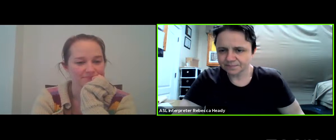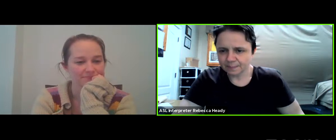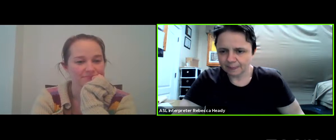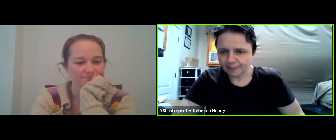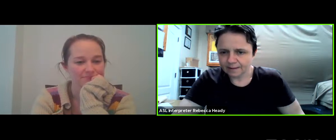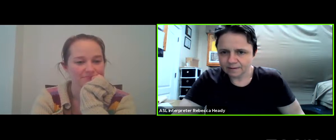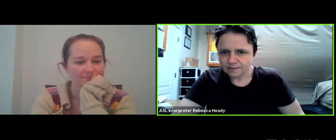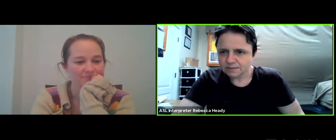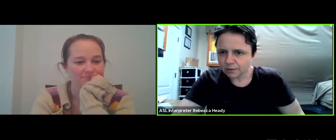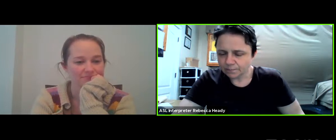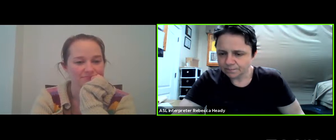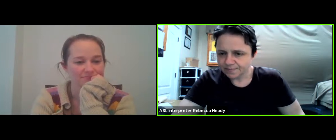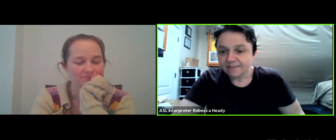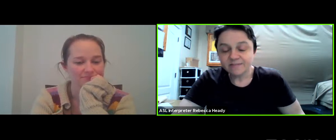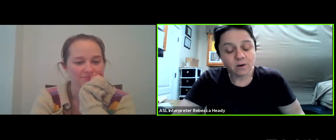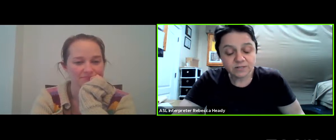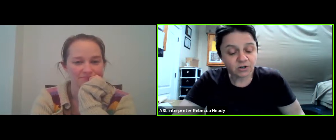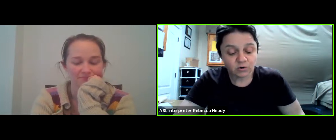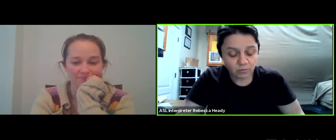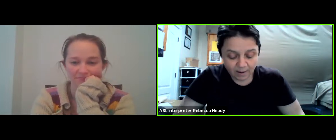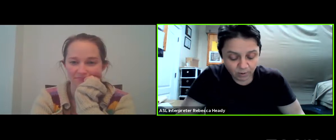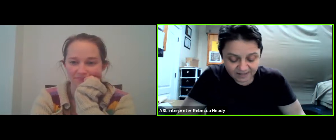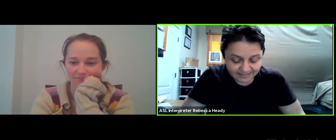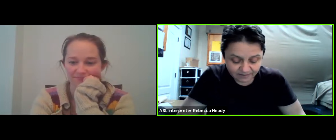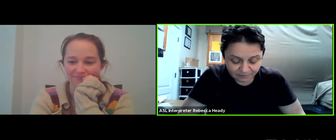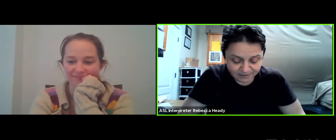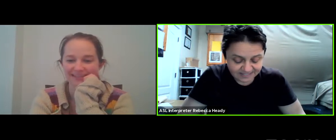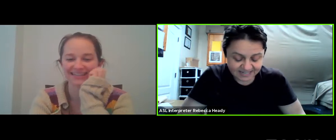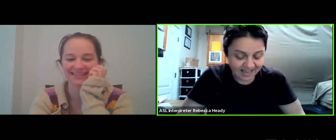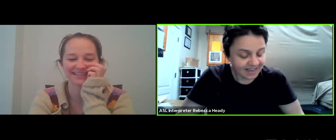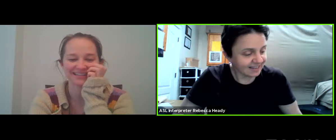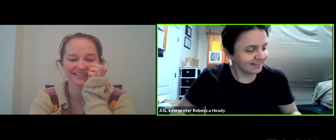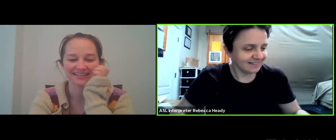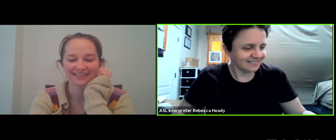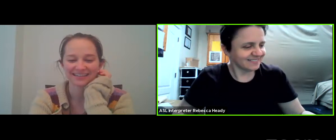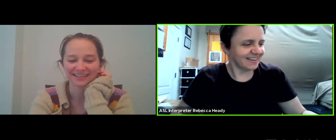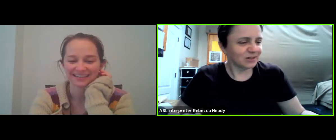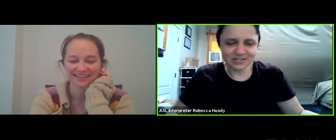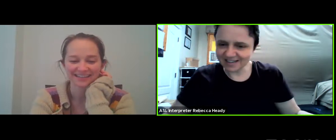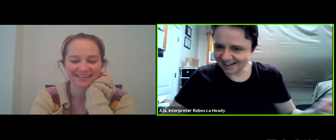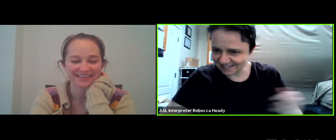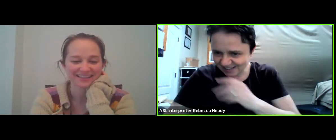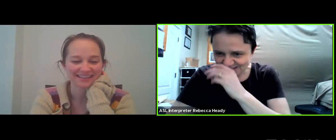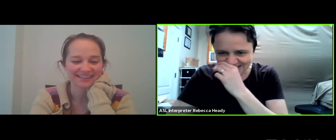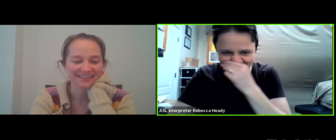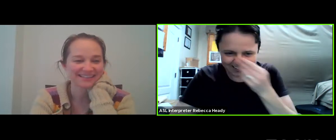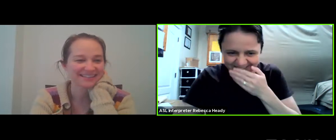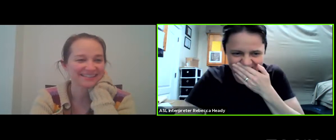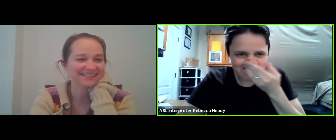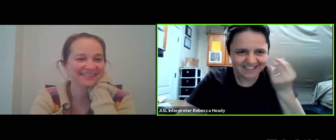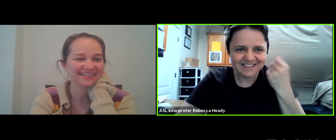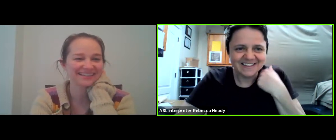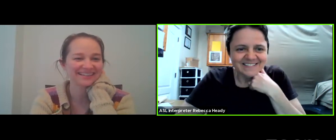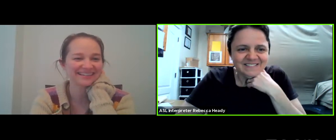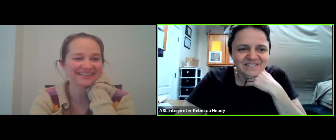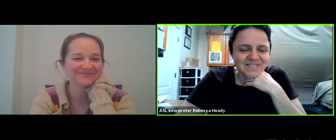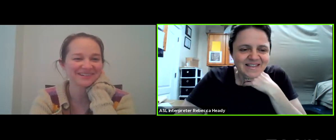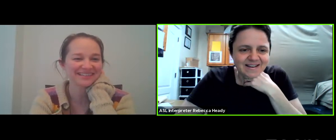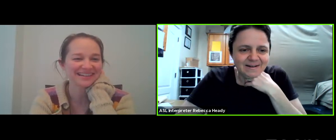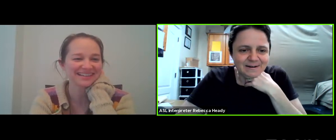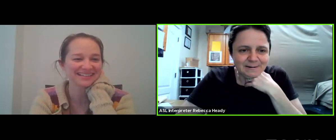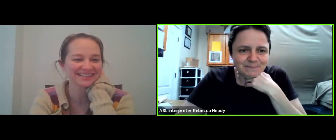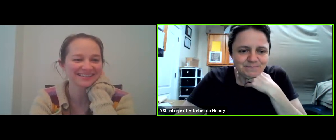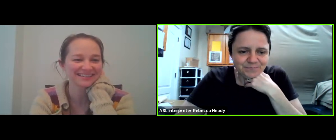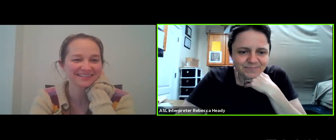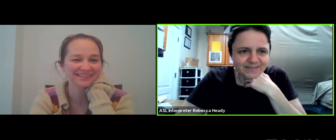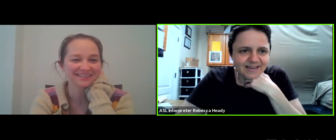6. So there was your grammar lesson for today in English and ASL. That's good. I need more